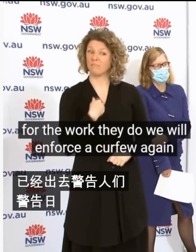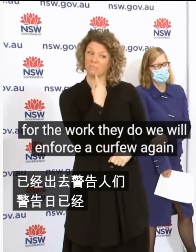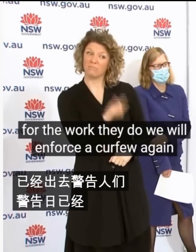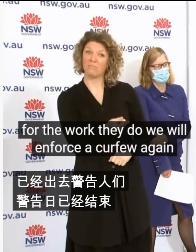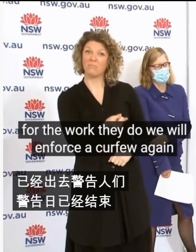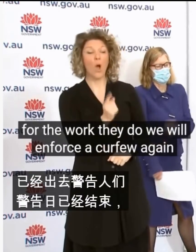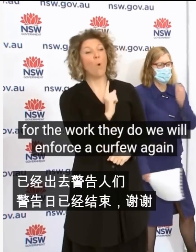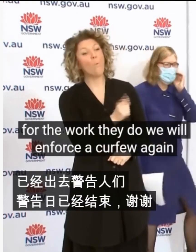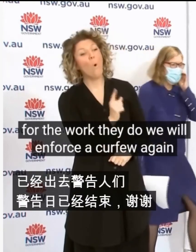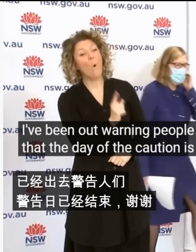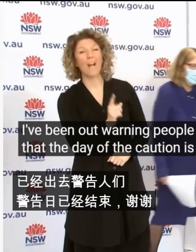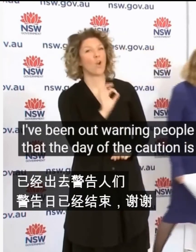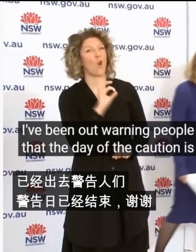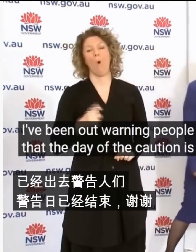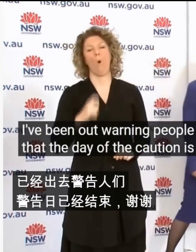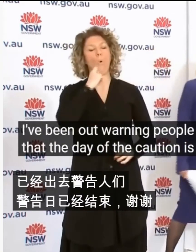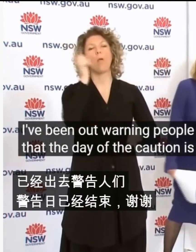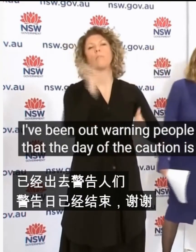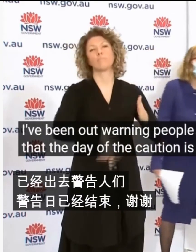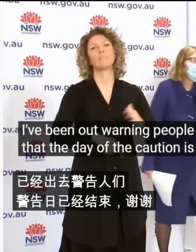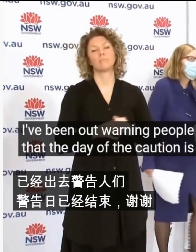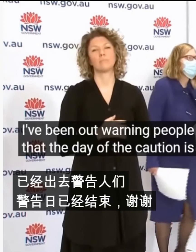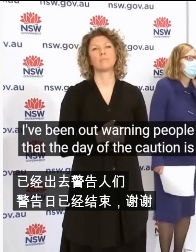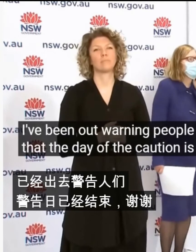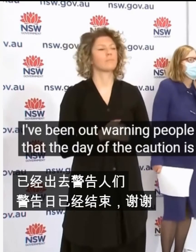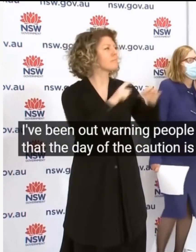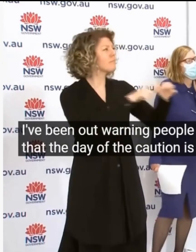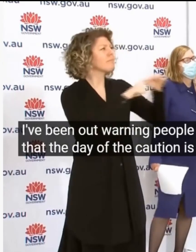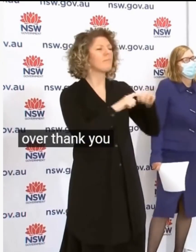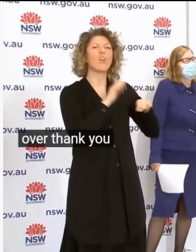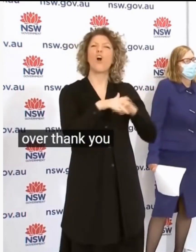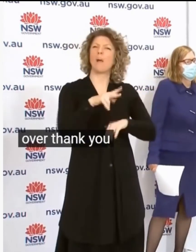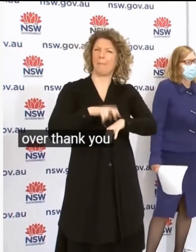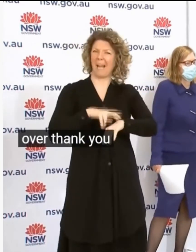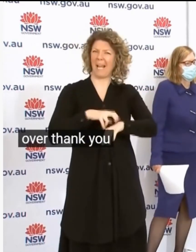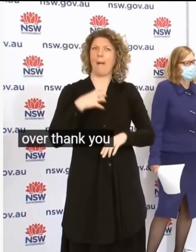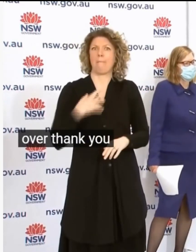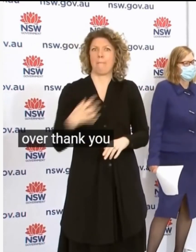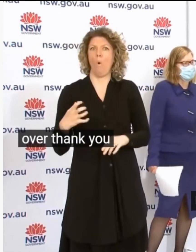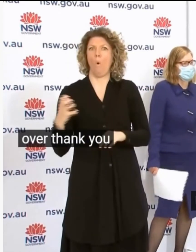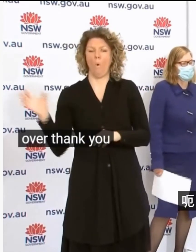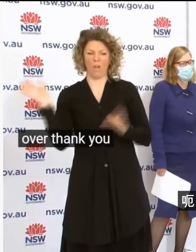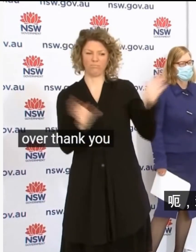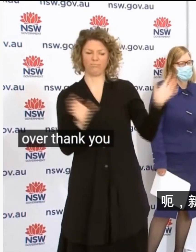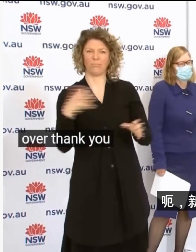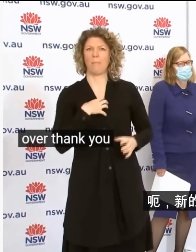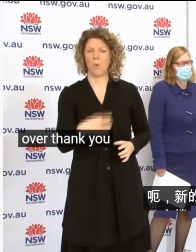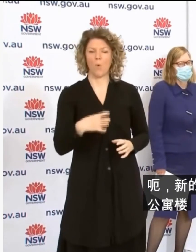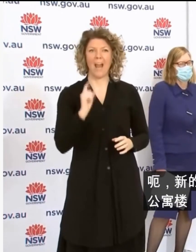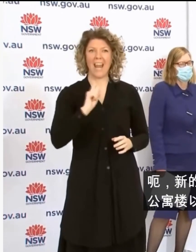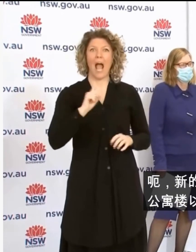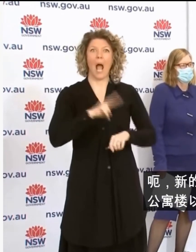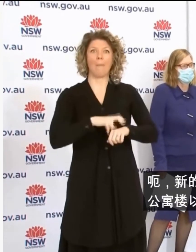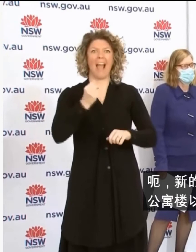of the caution is over. Thank you. Commissioner, if I could just ask you one more question Yeah, of about course. the extra police powers. The new police powers to lock